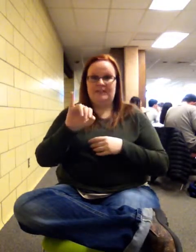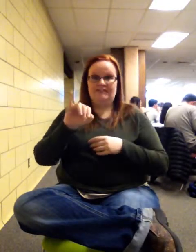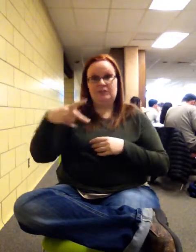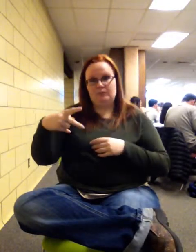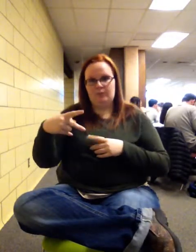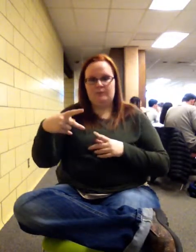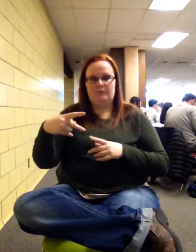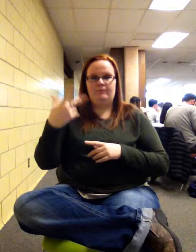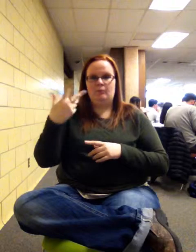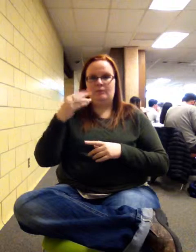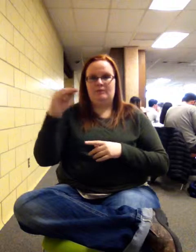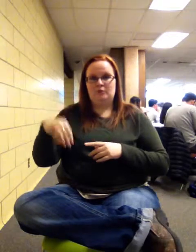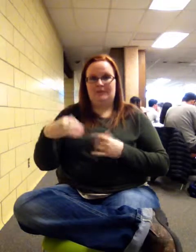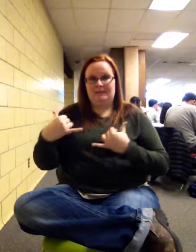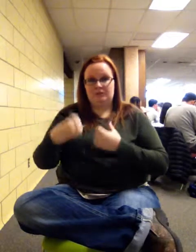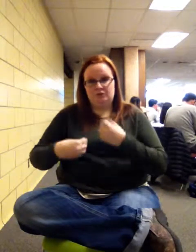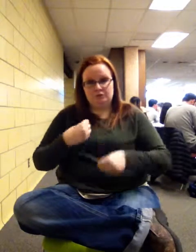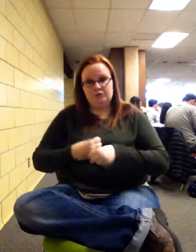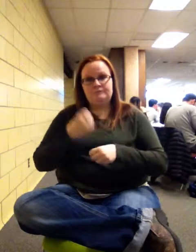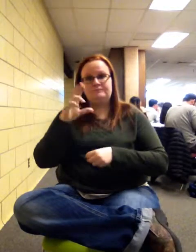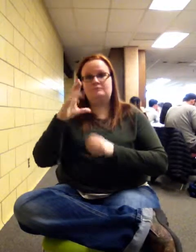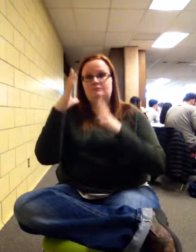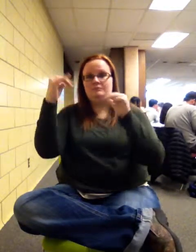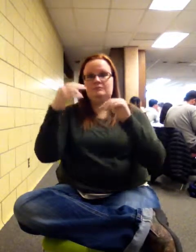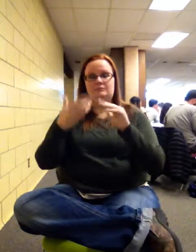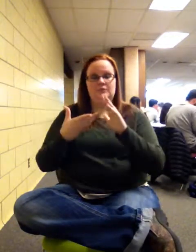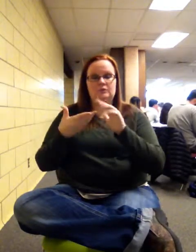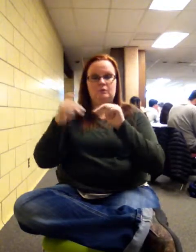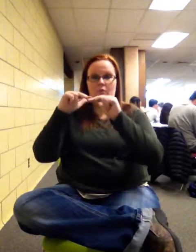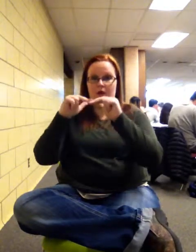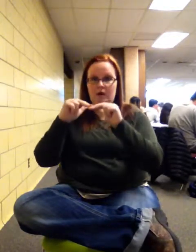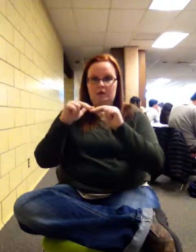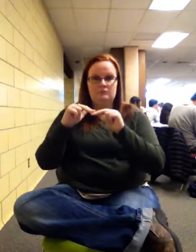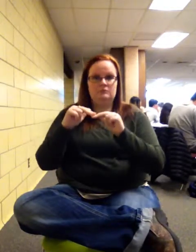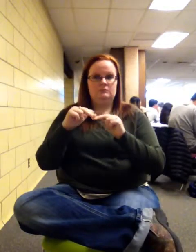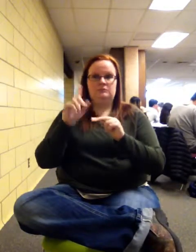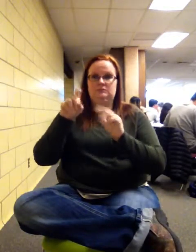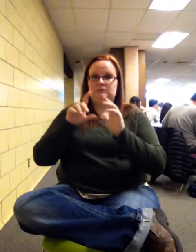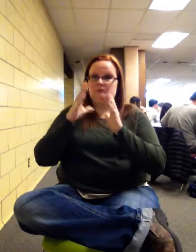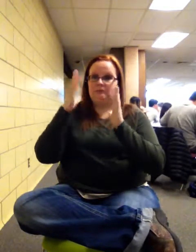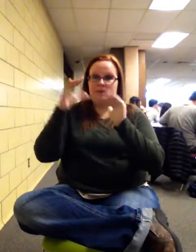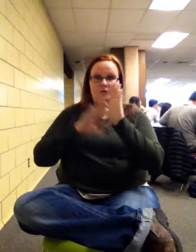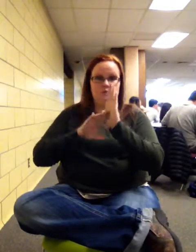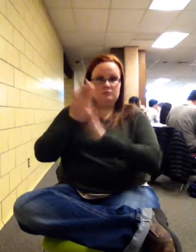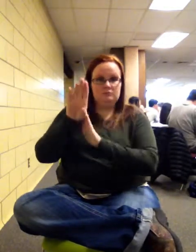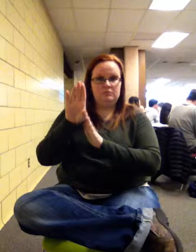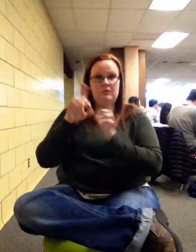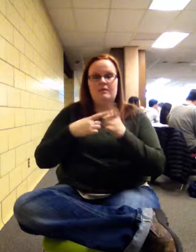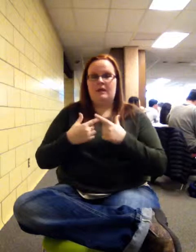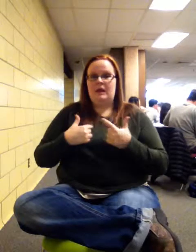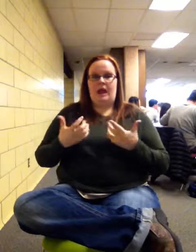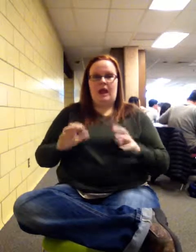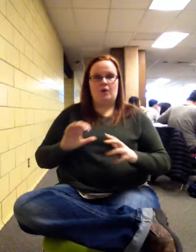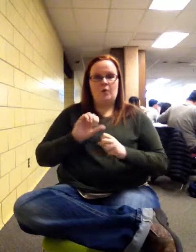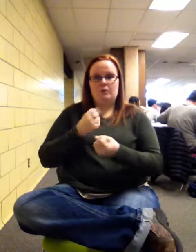or inflation is expected to go up and interest rates are expected to start skyrocketing, then I don't want to lock in any